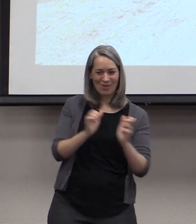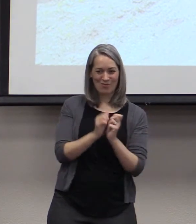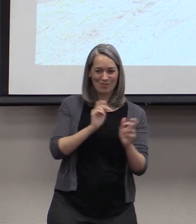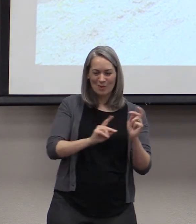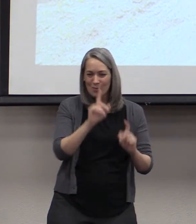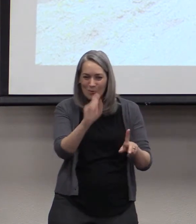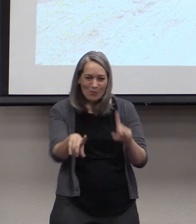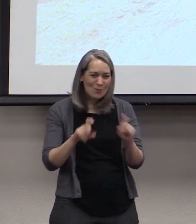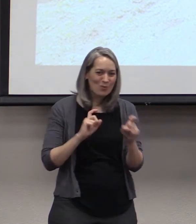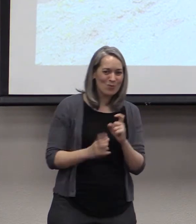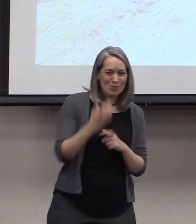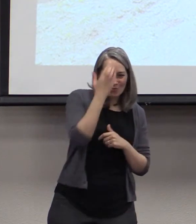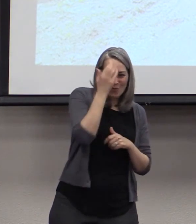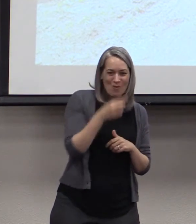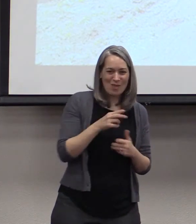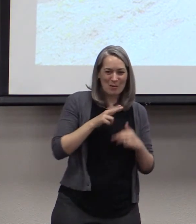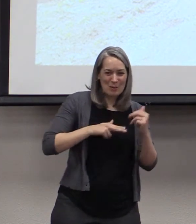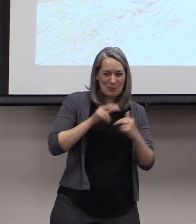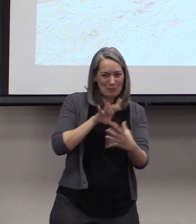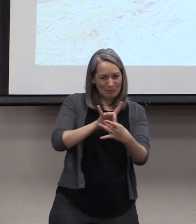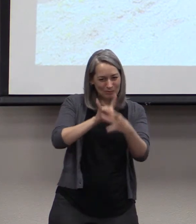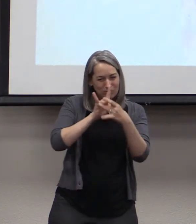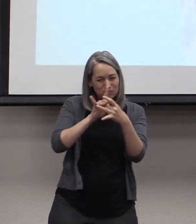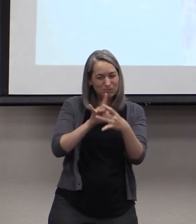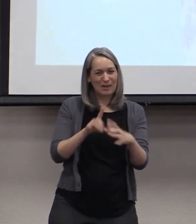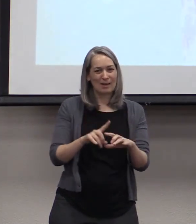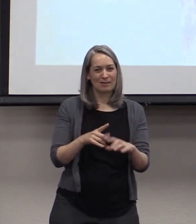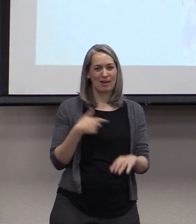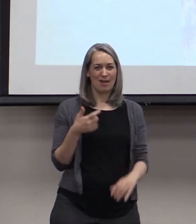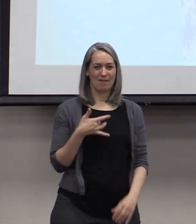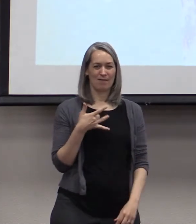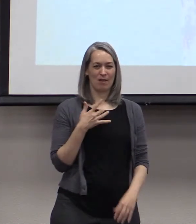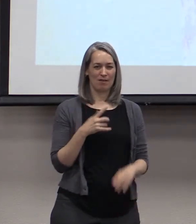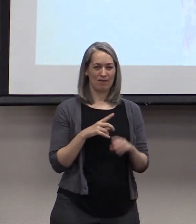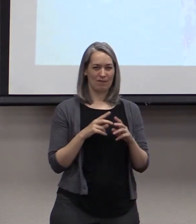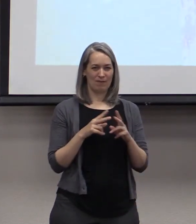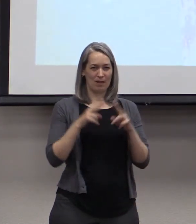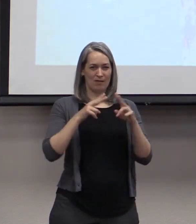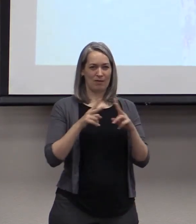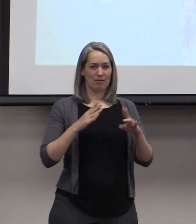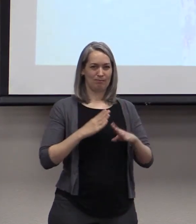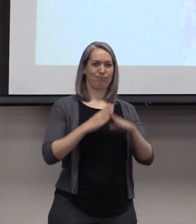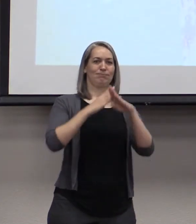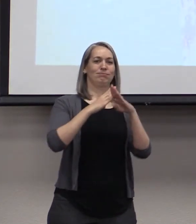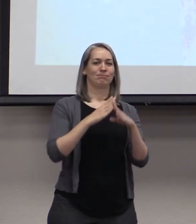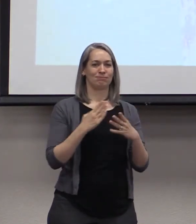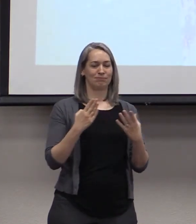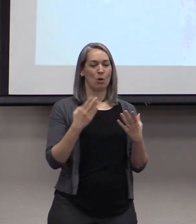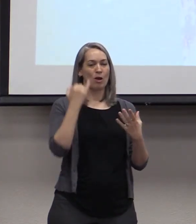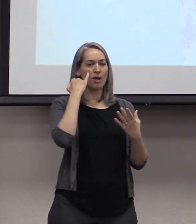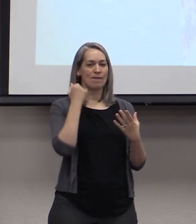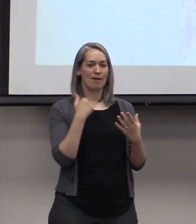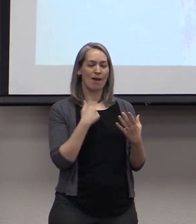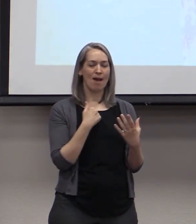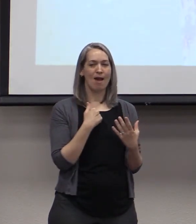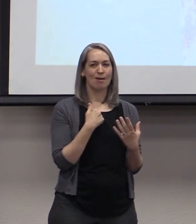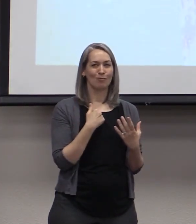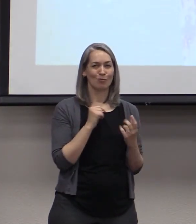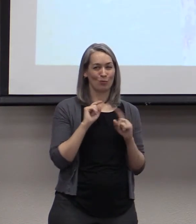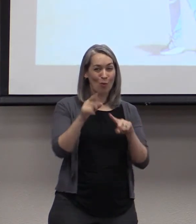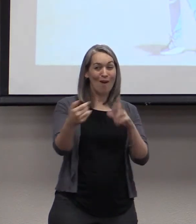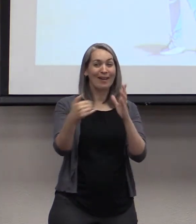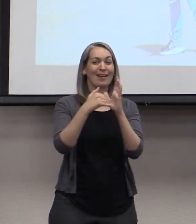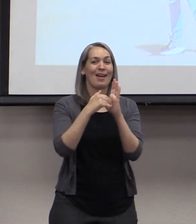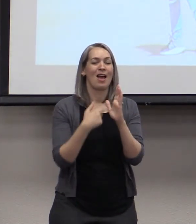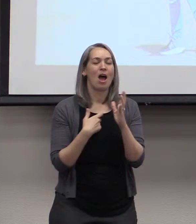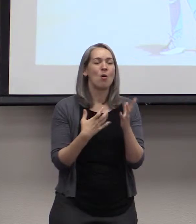ask questions and get to know them and build relationships. And I felt very hindered in doing so. And so if I was ever to go back, I would